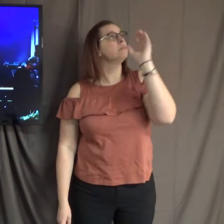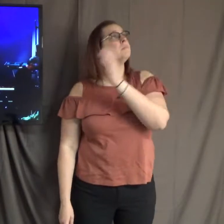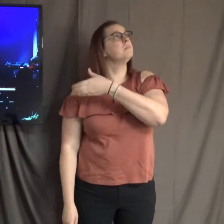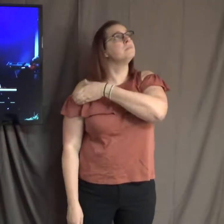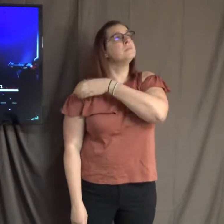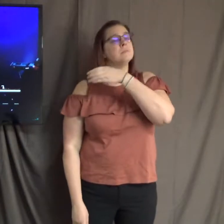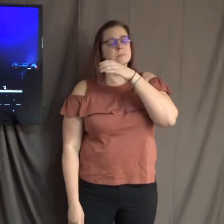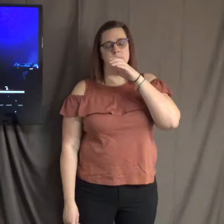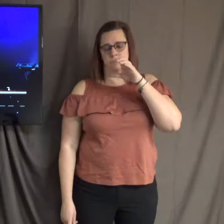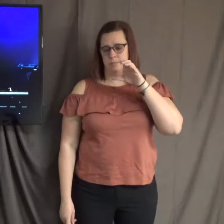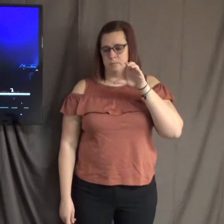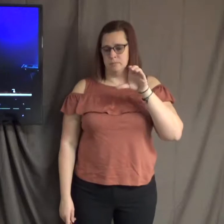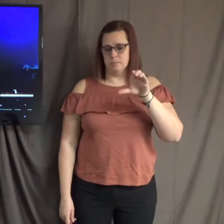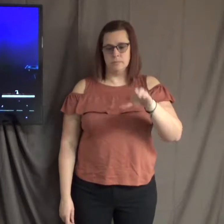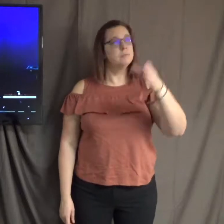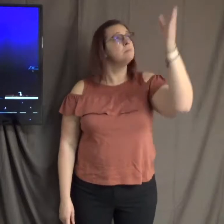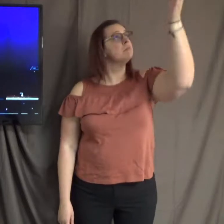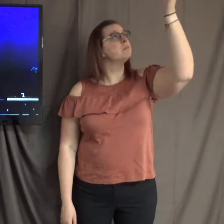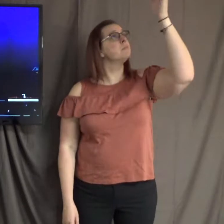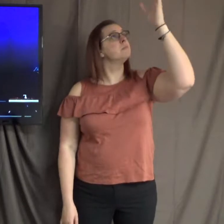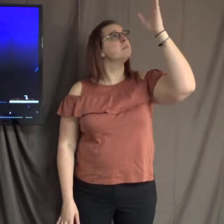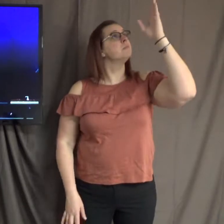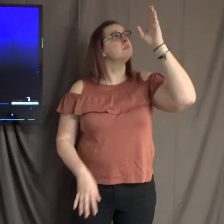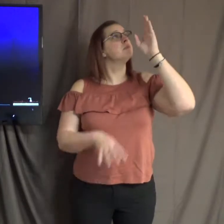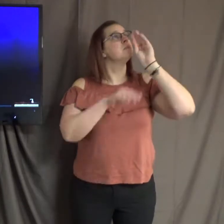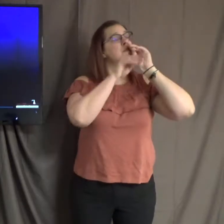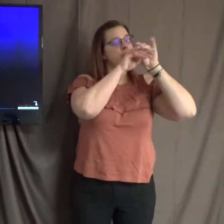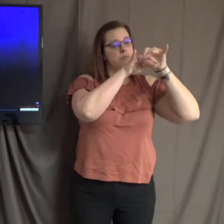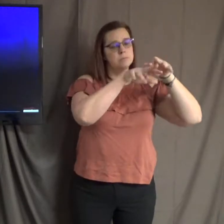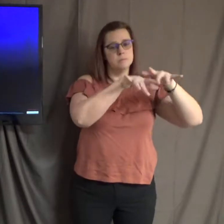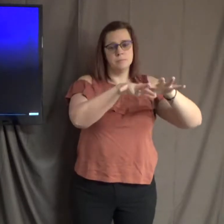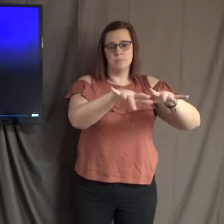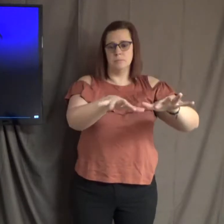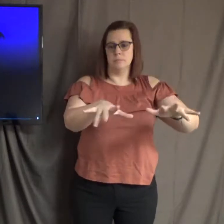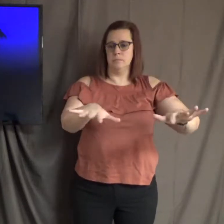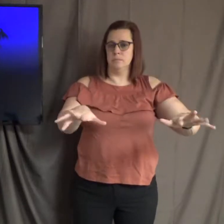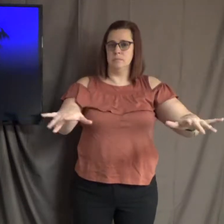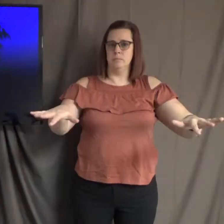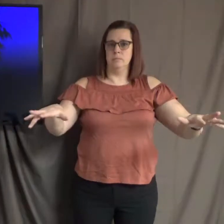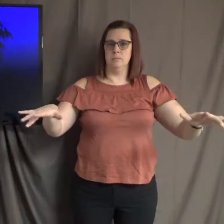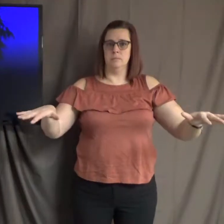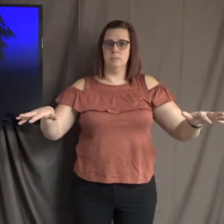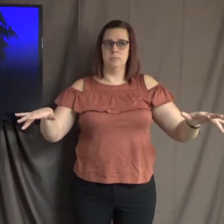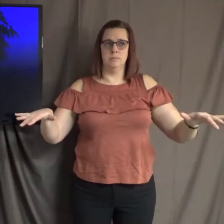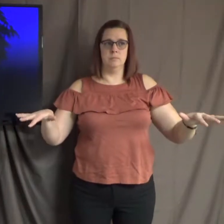the mighty power and the grace.